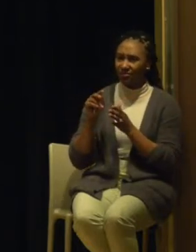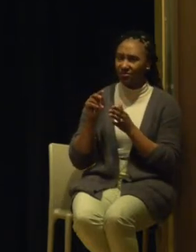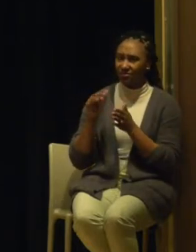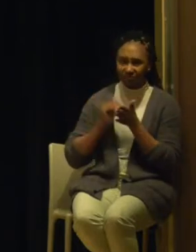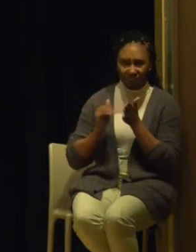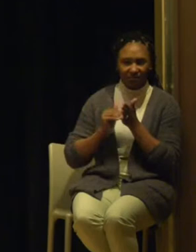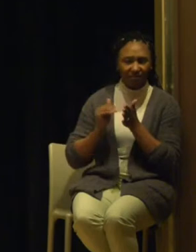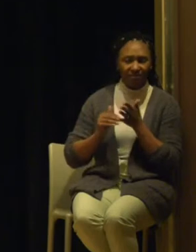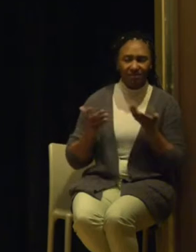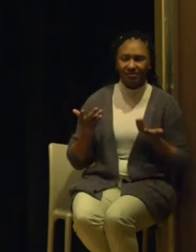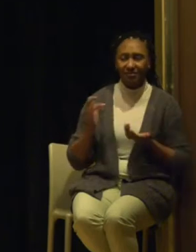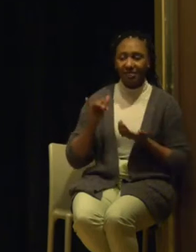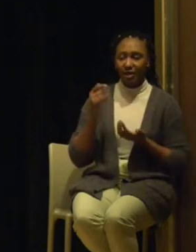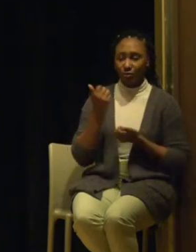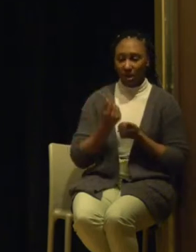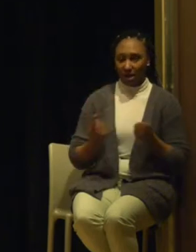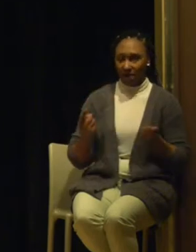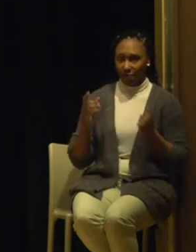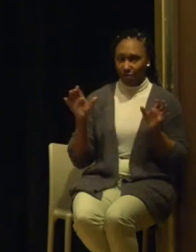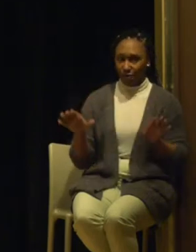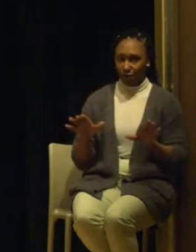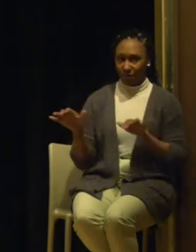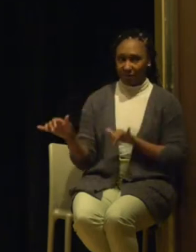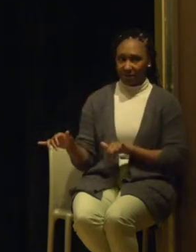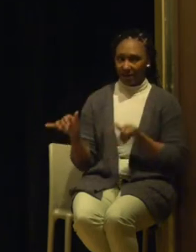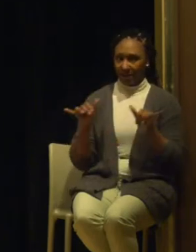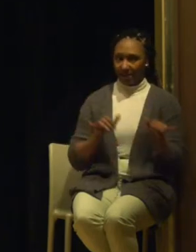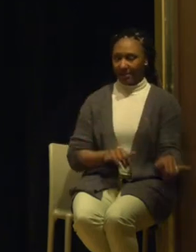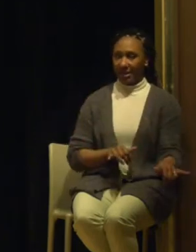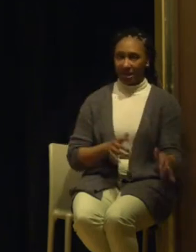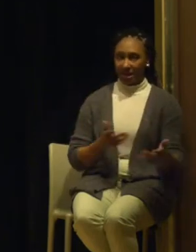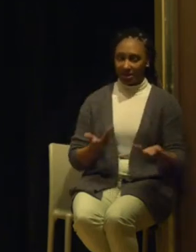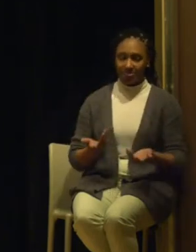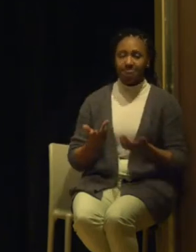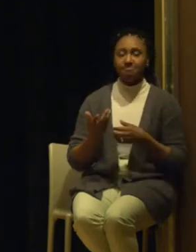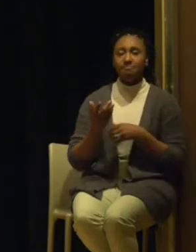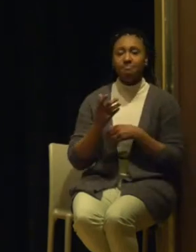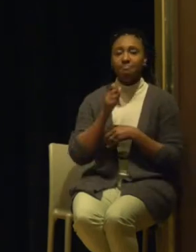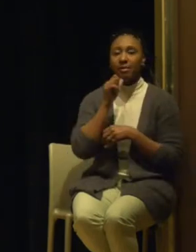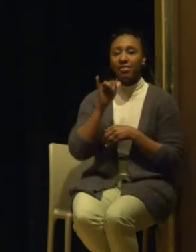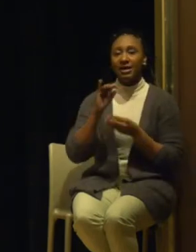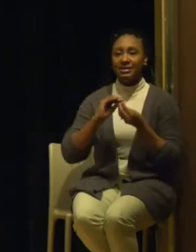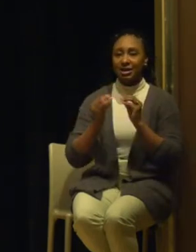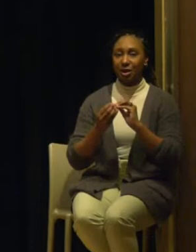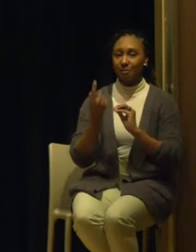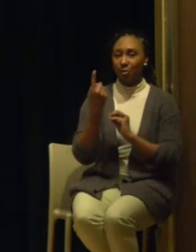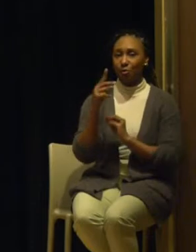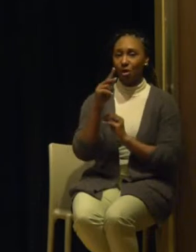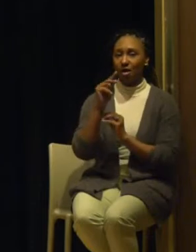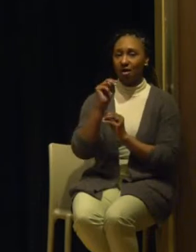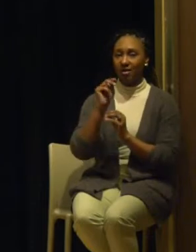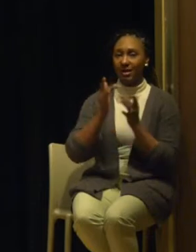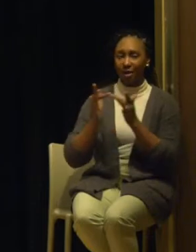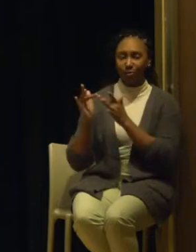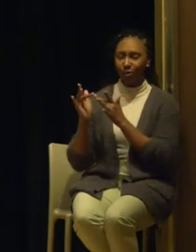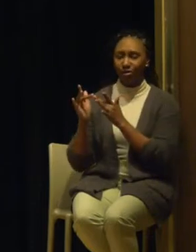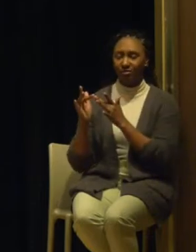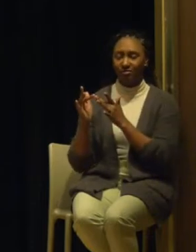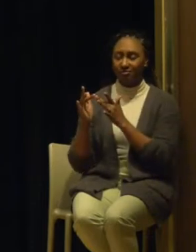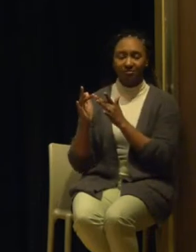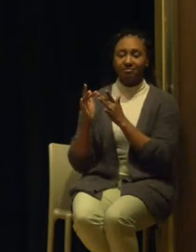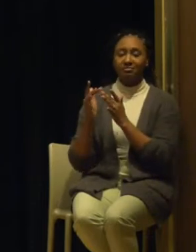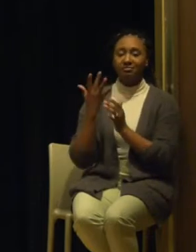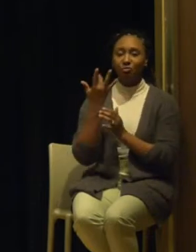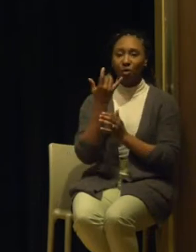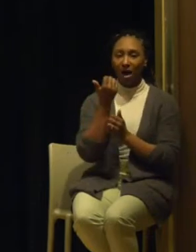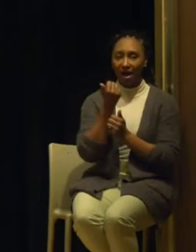I was like, that's what USA Network does. It's all reruns. And it's the number one cable network. Why are y'all